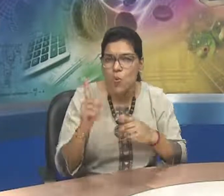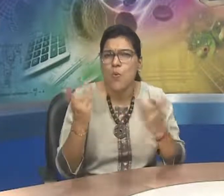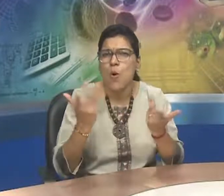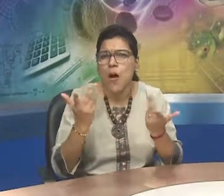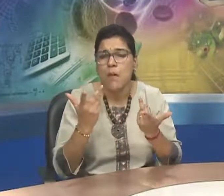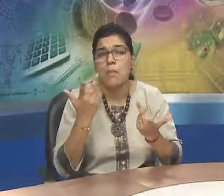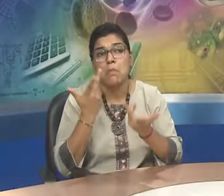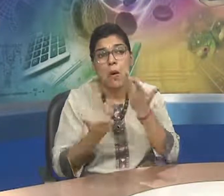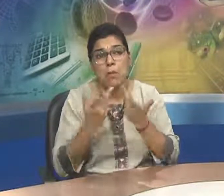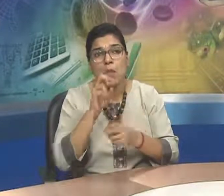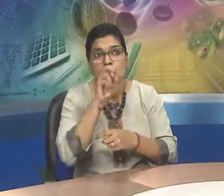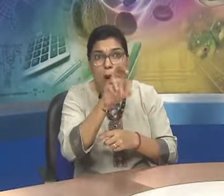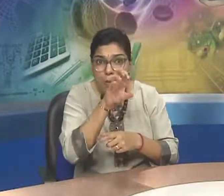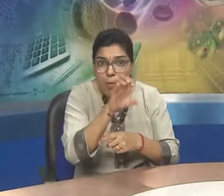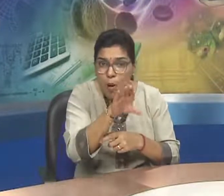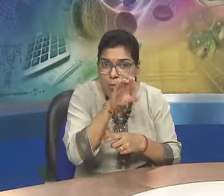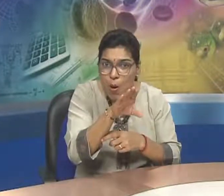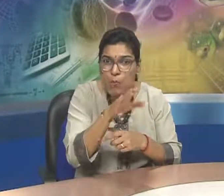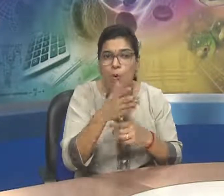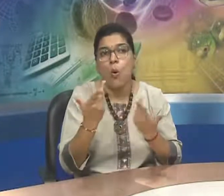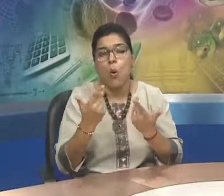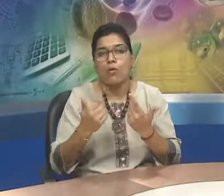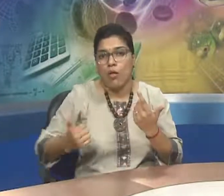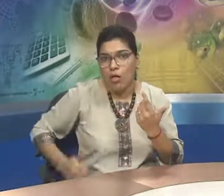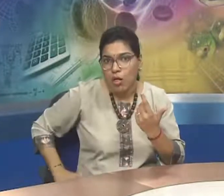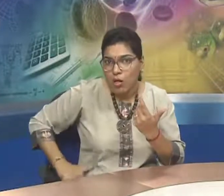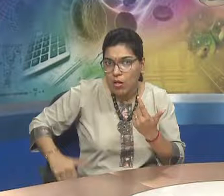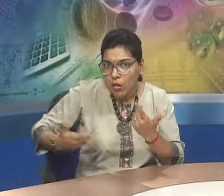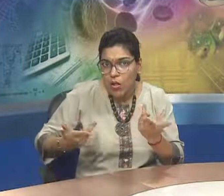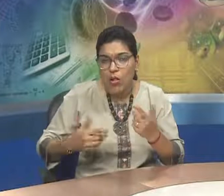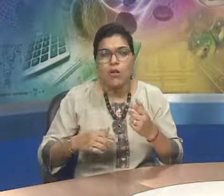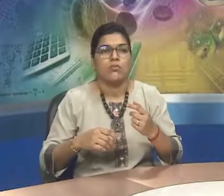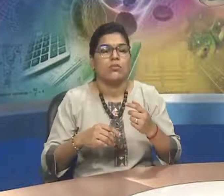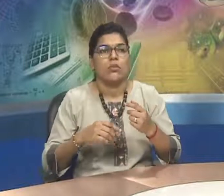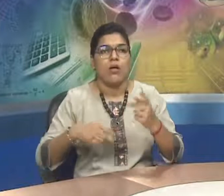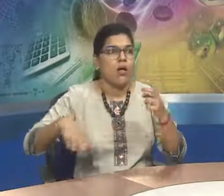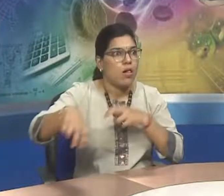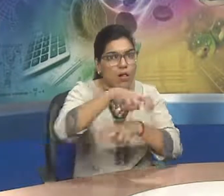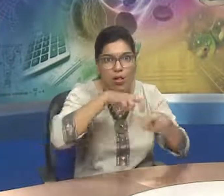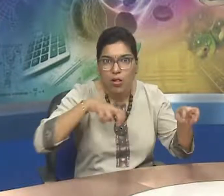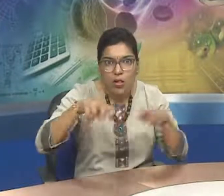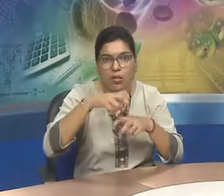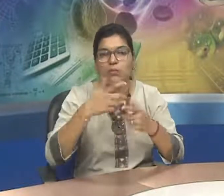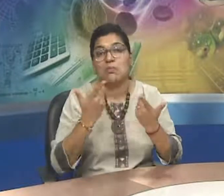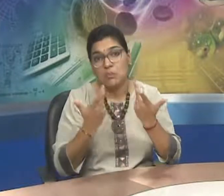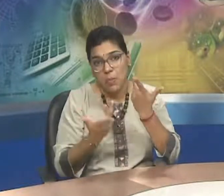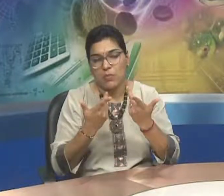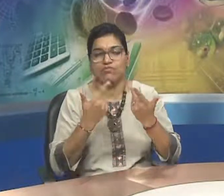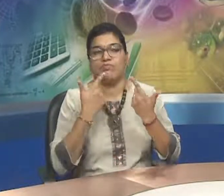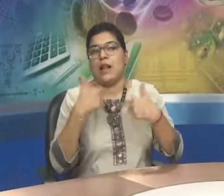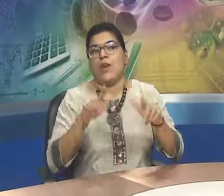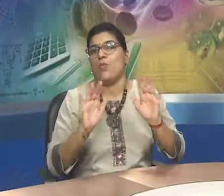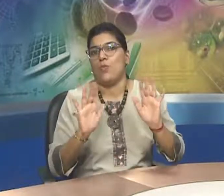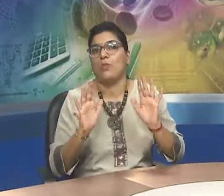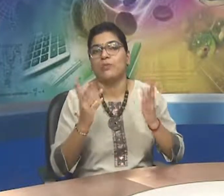some particular things. Somewhere, sometimes loudspeakers are not allowed.